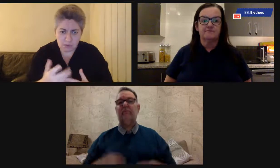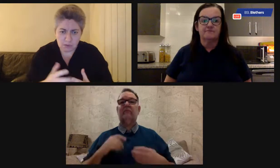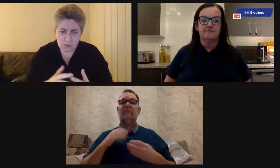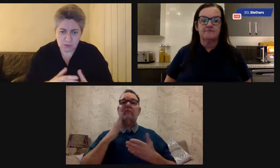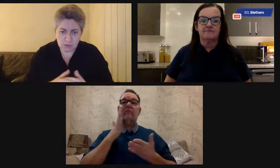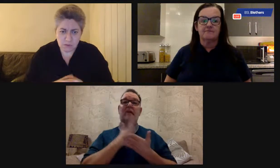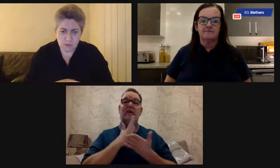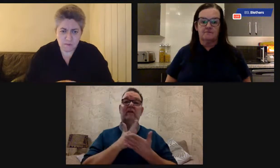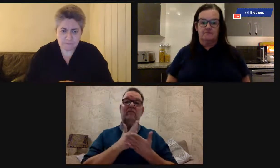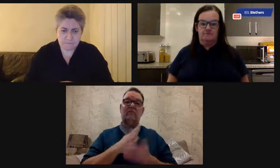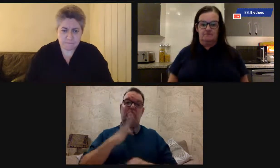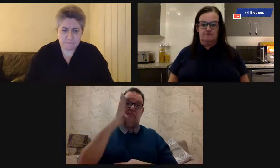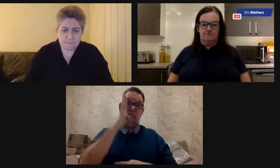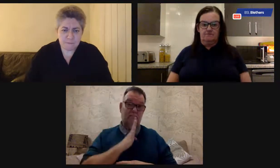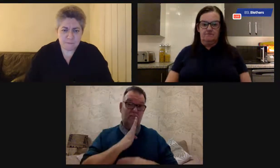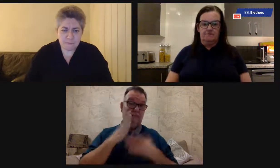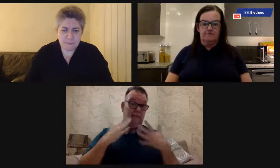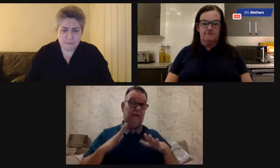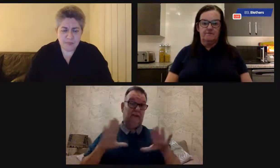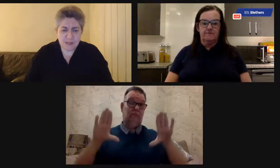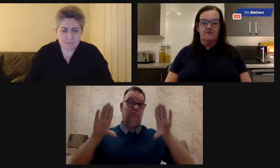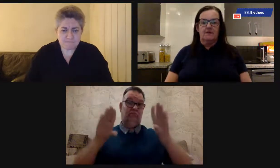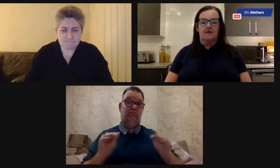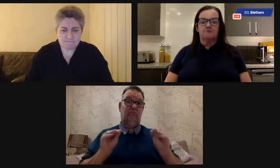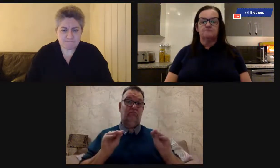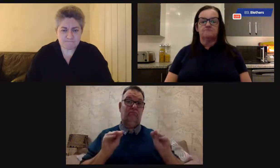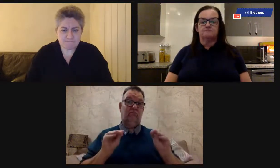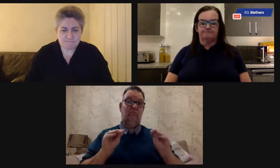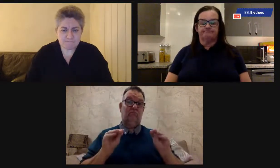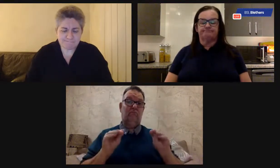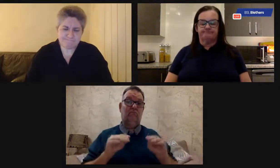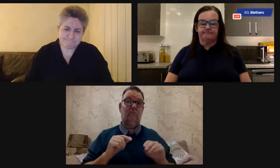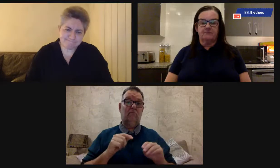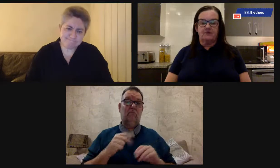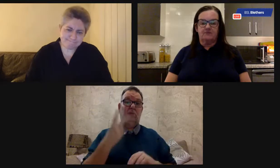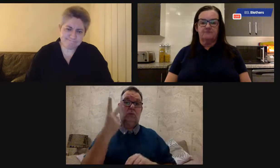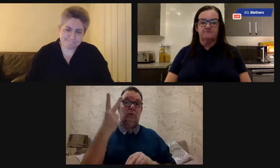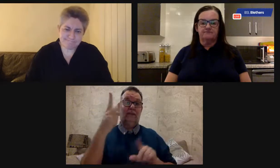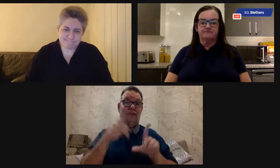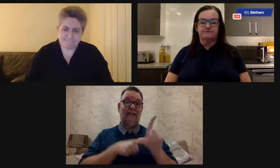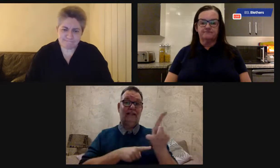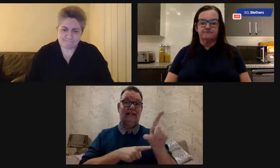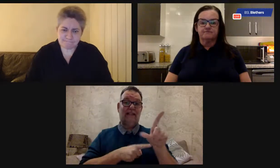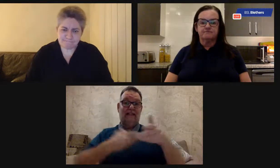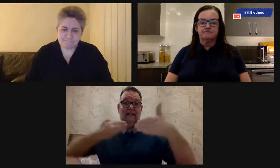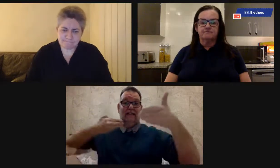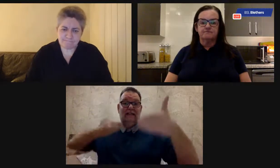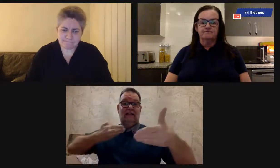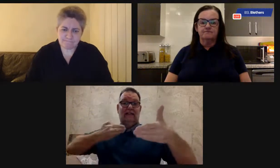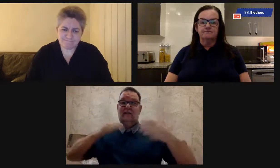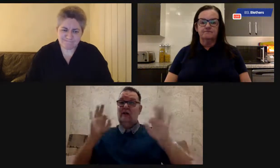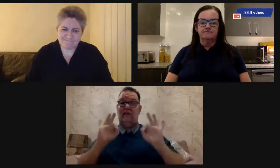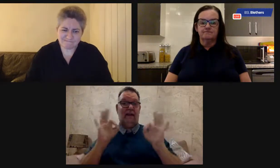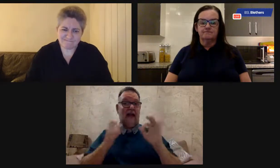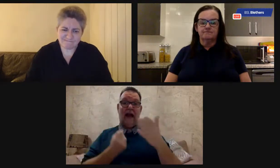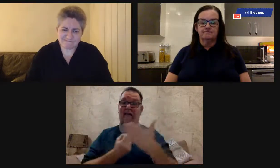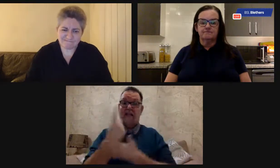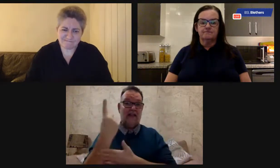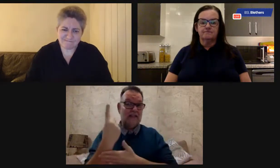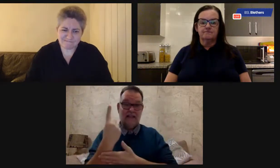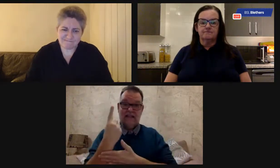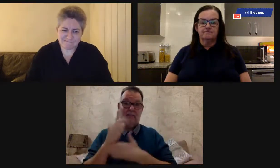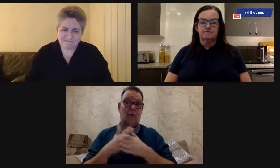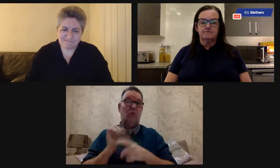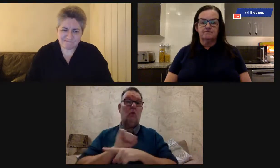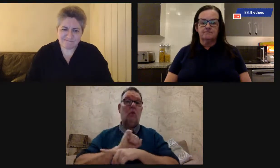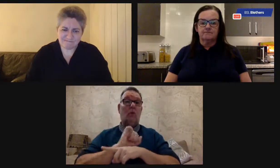suspended, or how did you deal with that? Well, it was really quite sad. We did have to suspend it for 2 years.